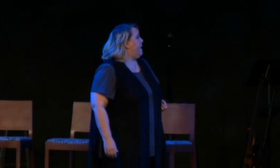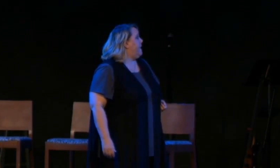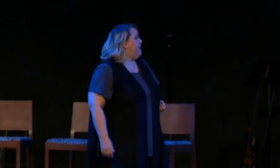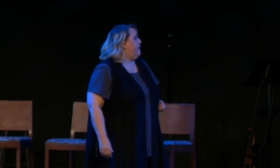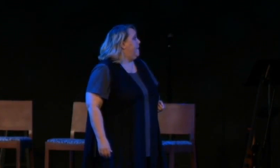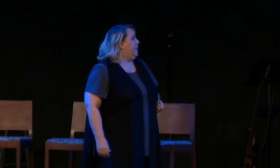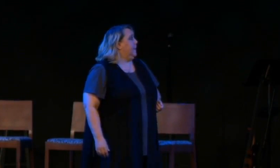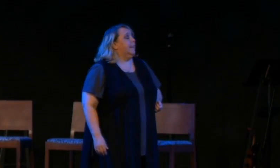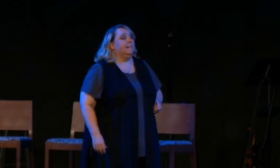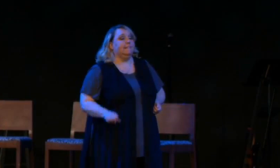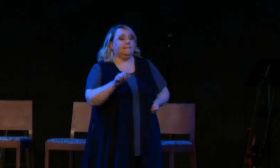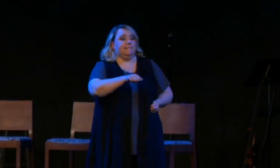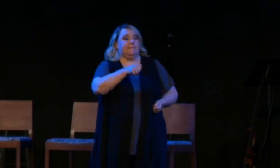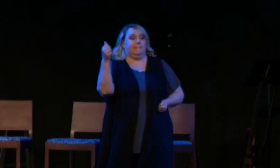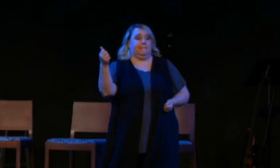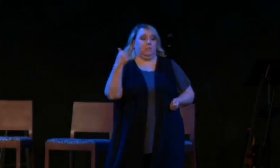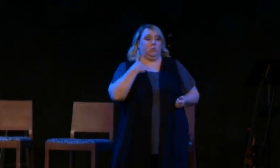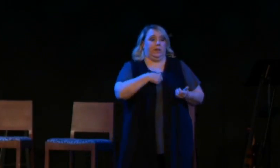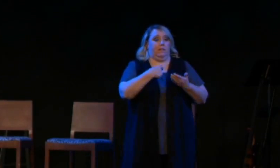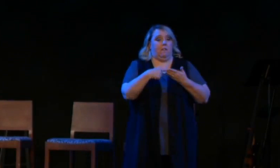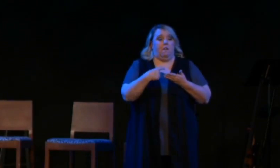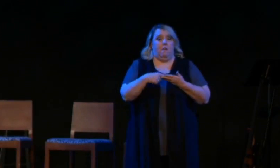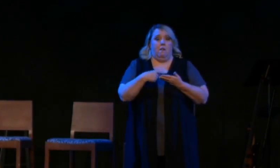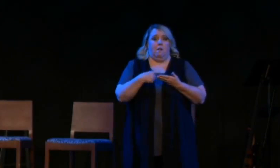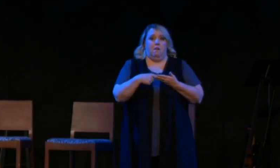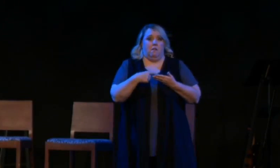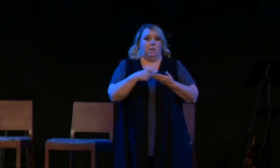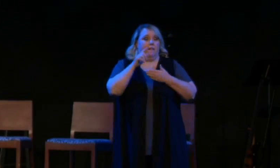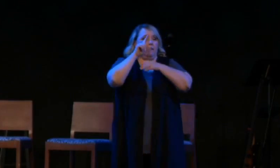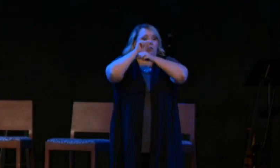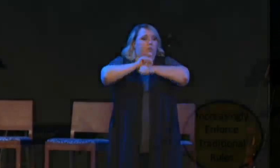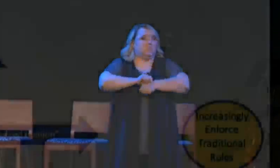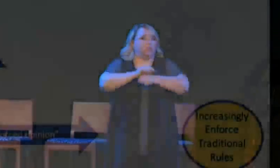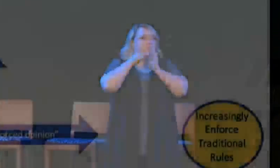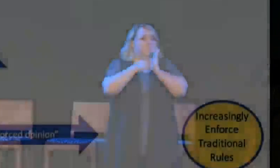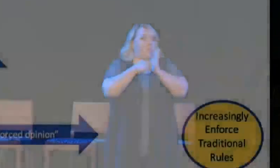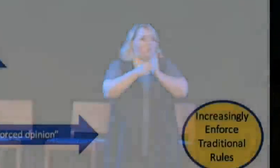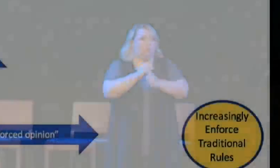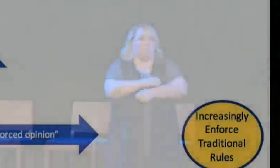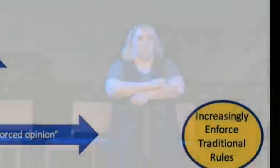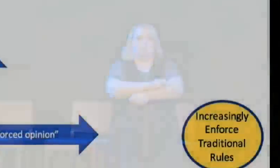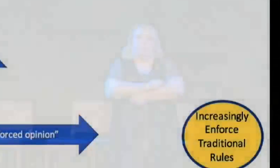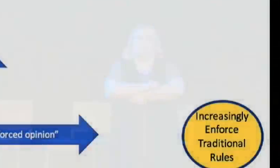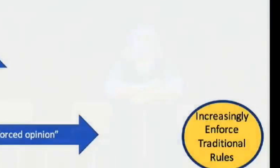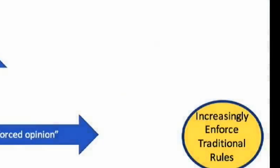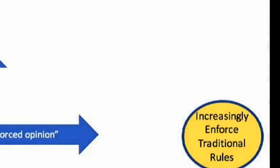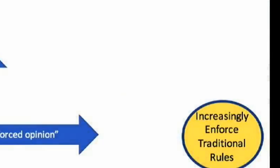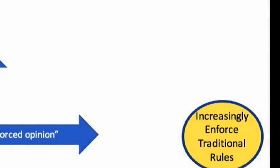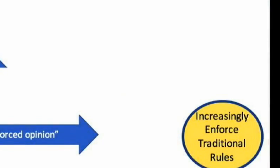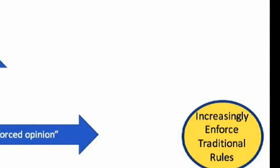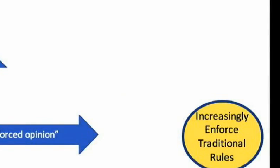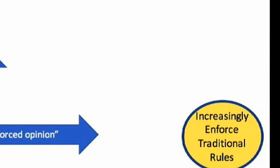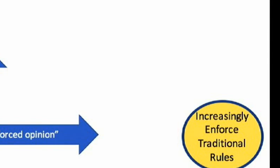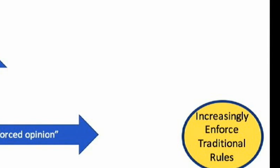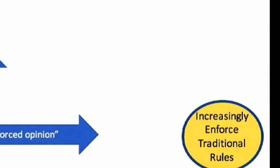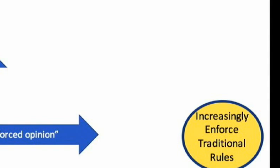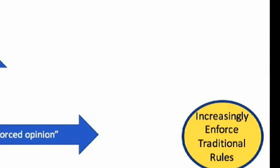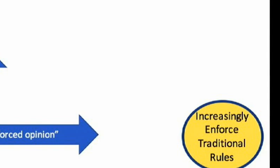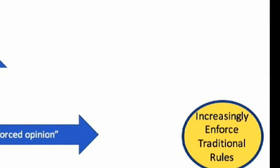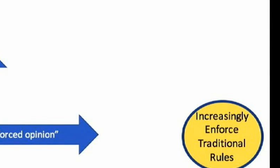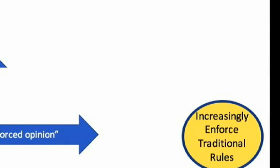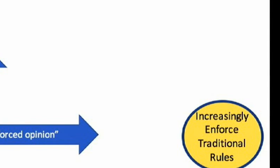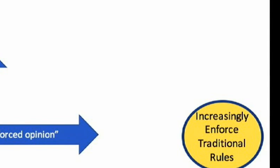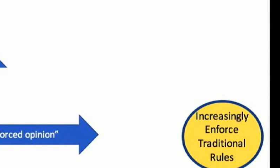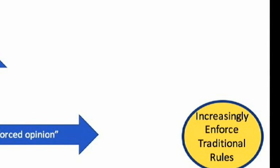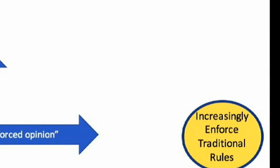So the other thing that we have talked about is this traditionalist model. And remember when I said this one answer wasn't working for